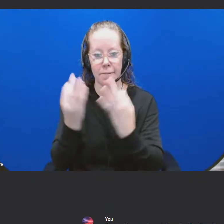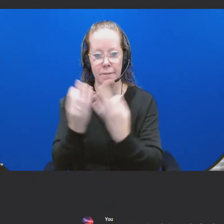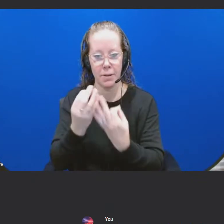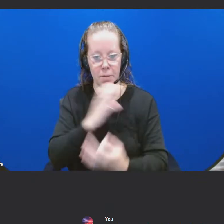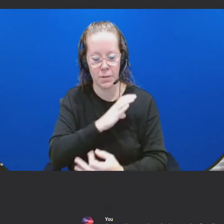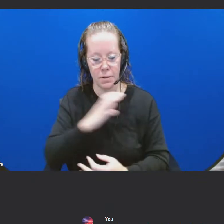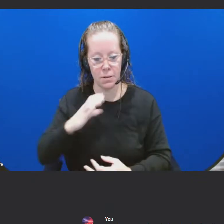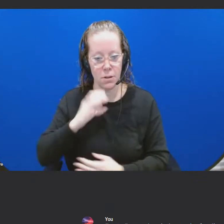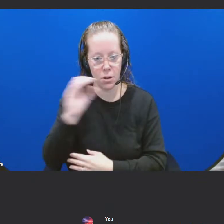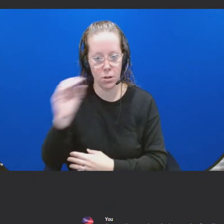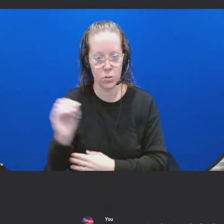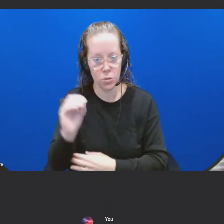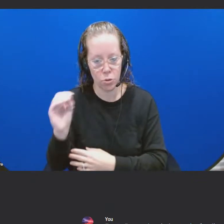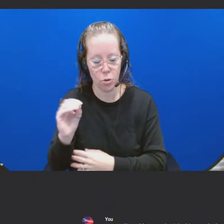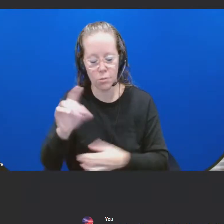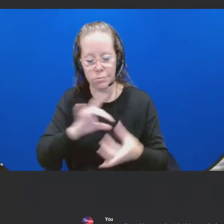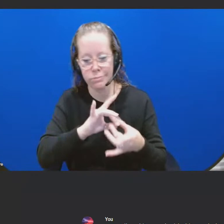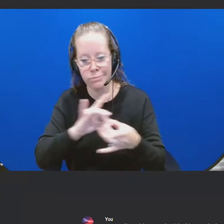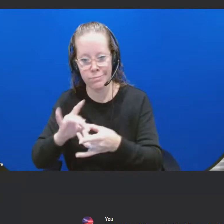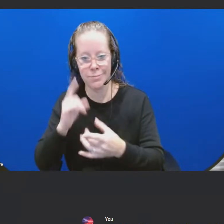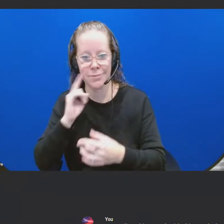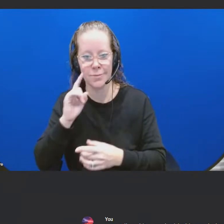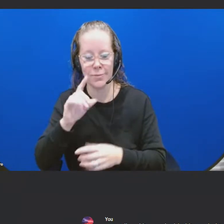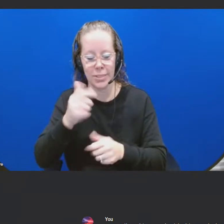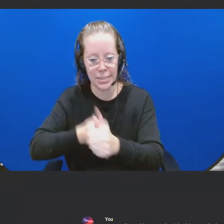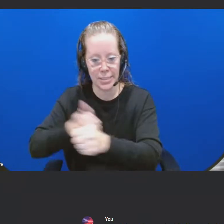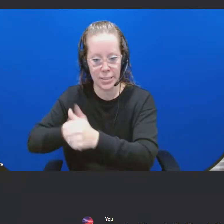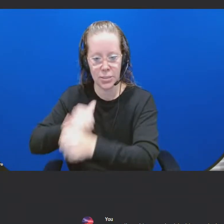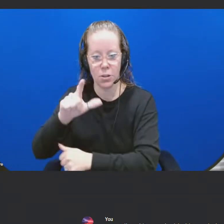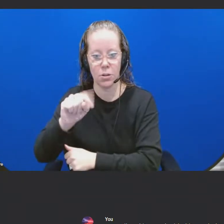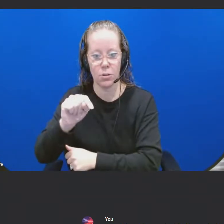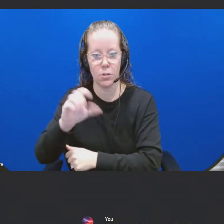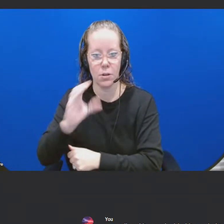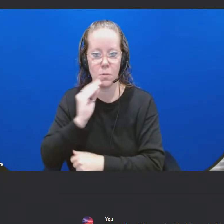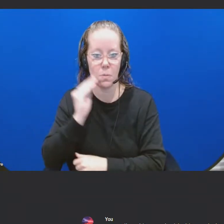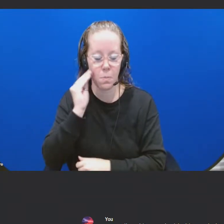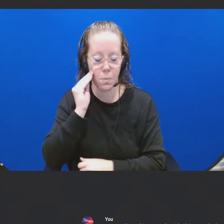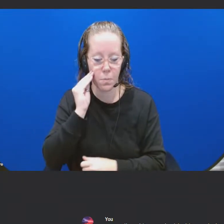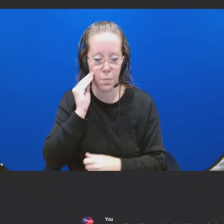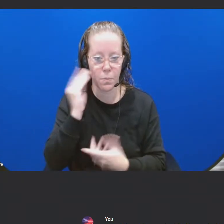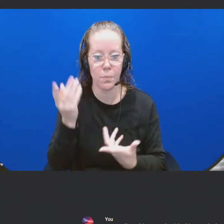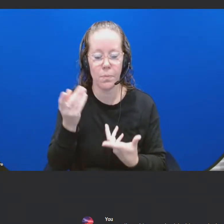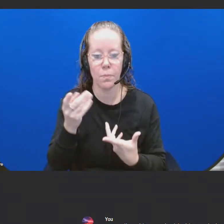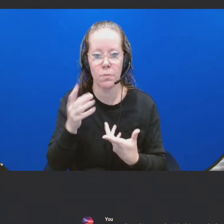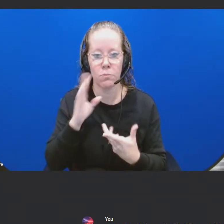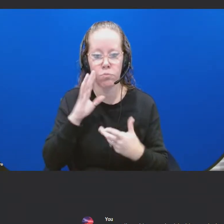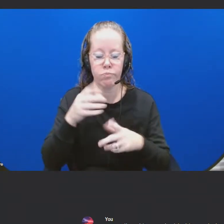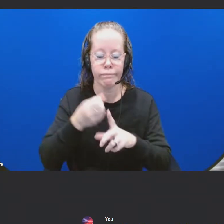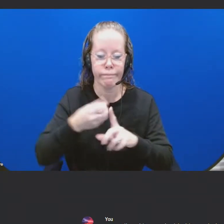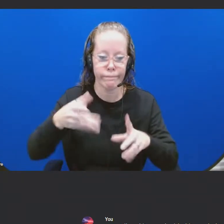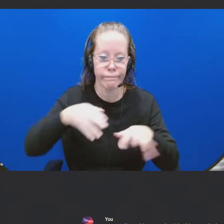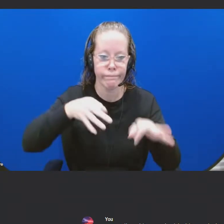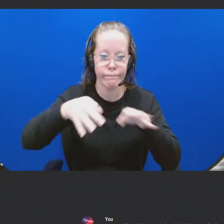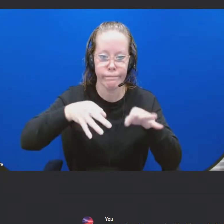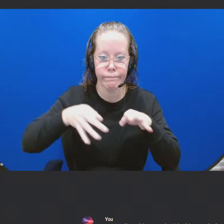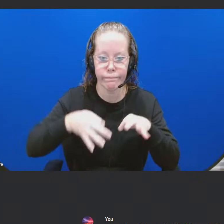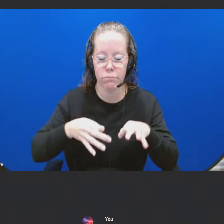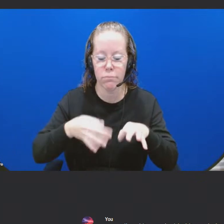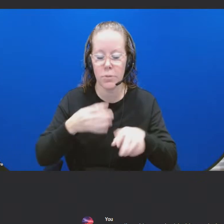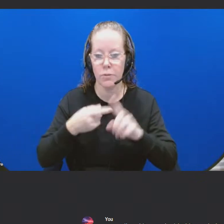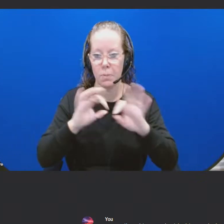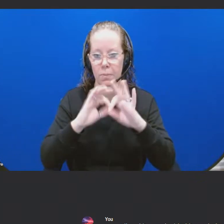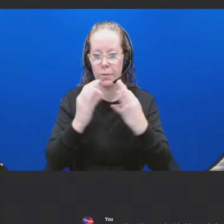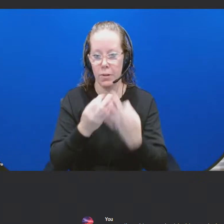long-term care home having a family council. Here's a brief overview from the Family Councils